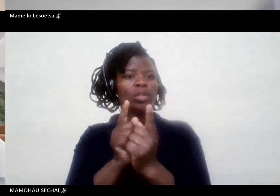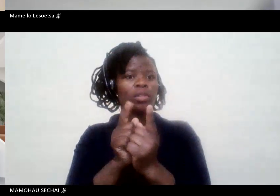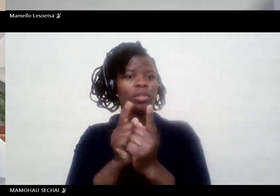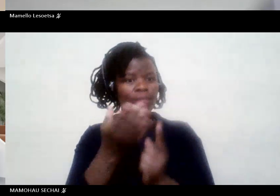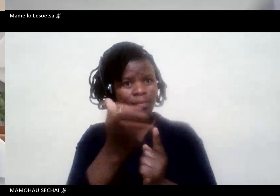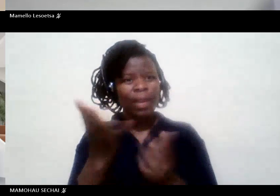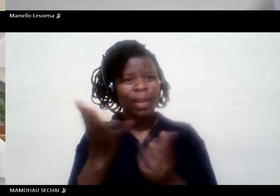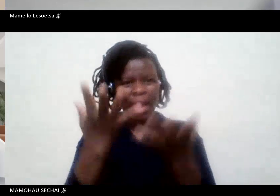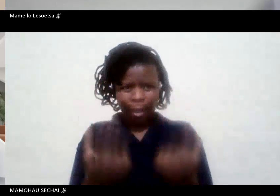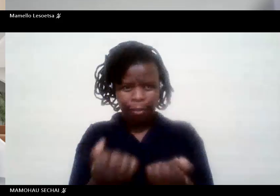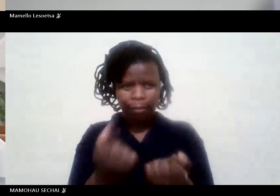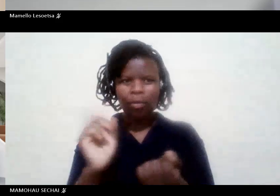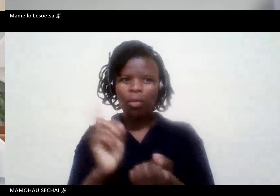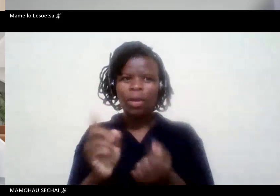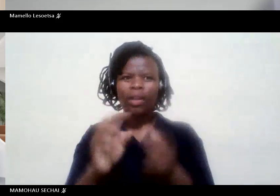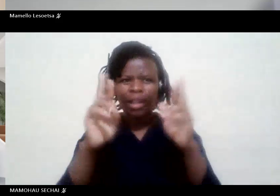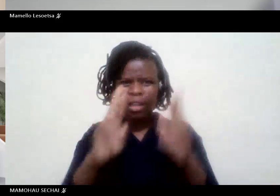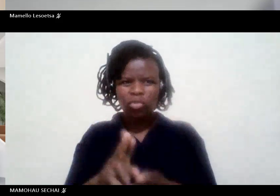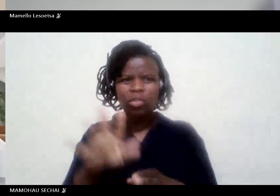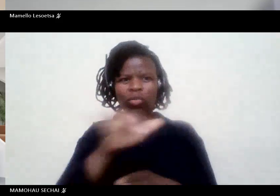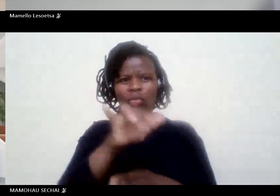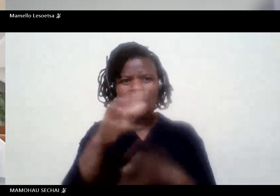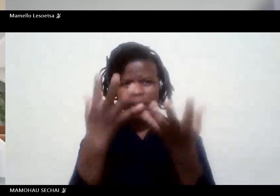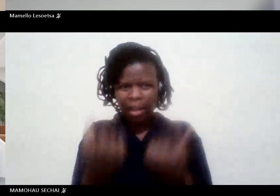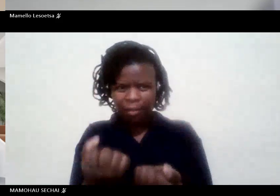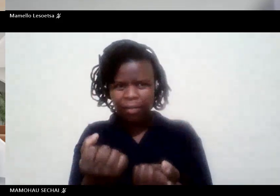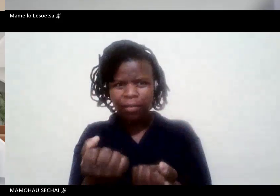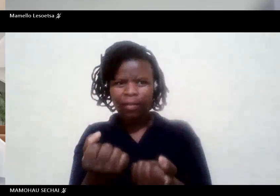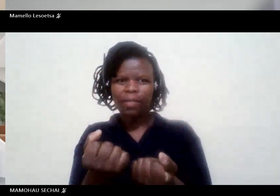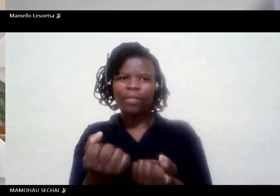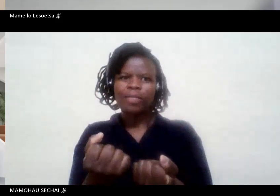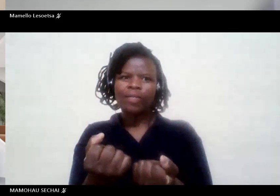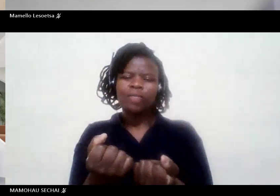have. Okay, what they lack. Okay,